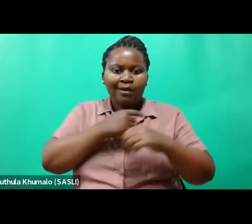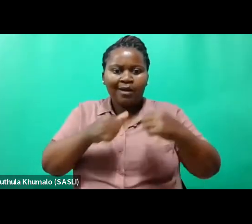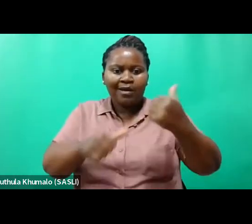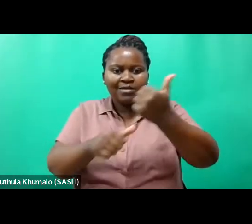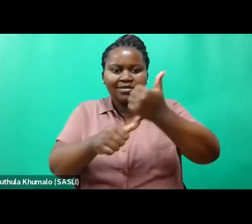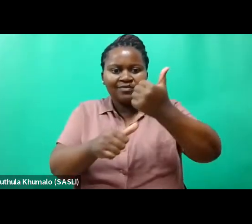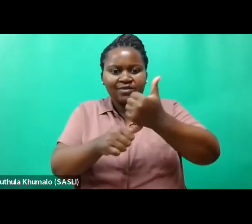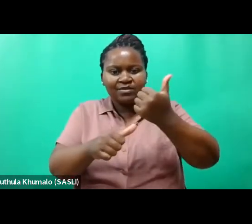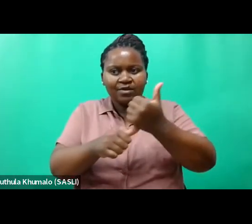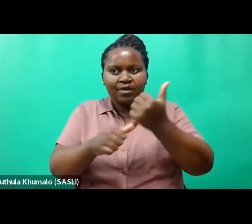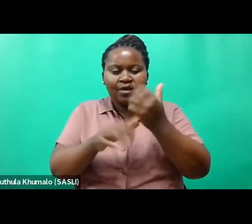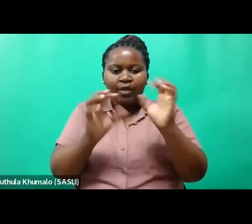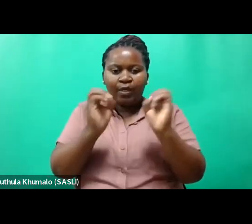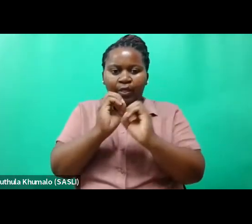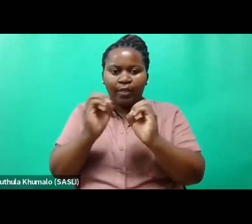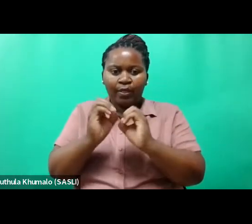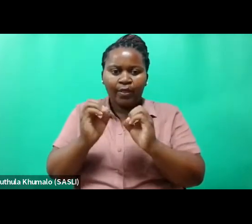perpetuated